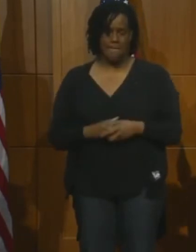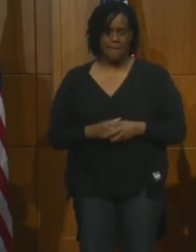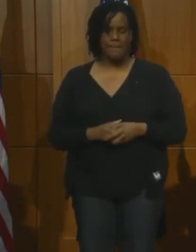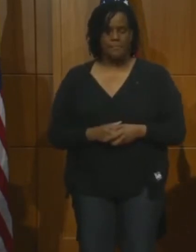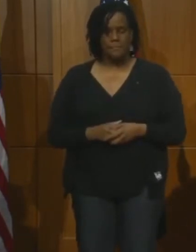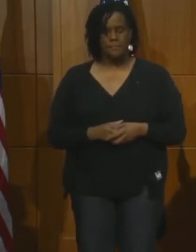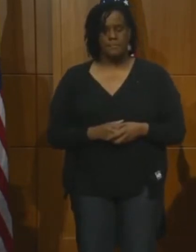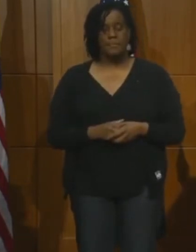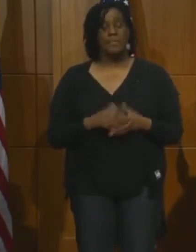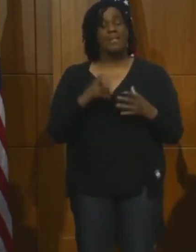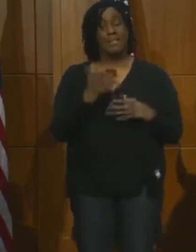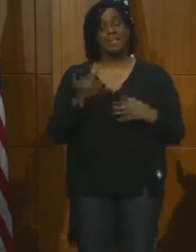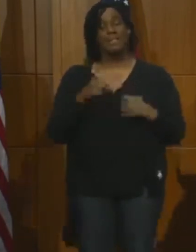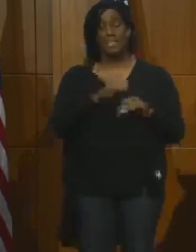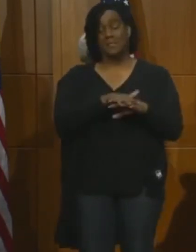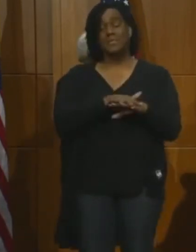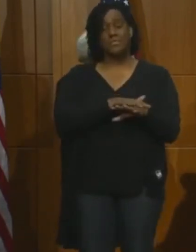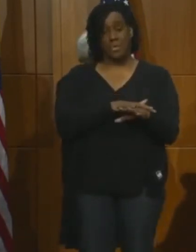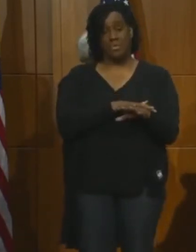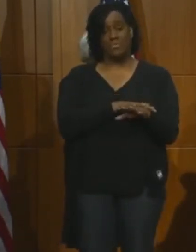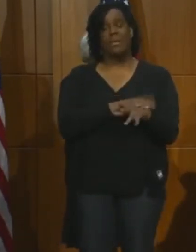Much has been slow and inconsistent.